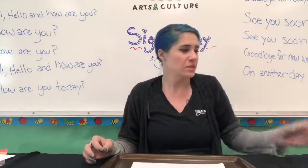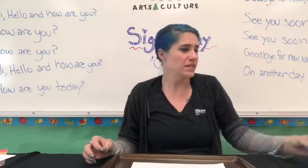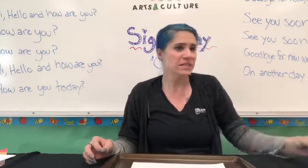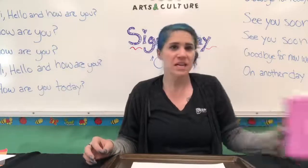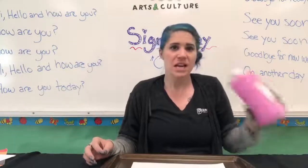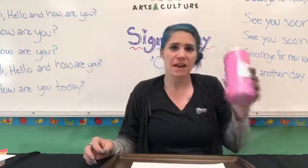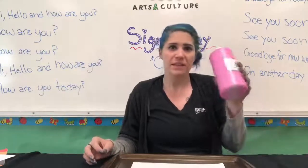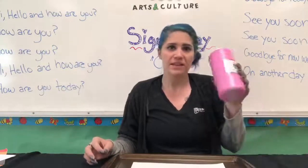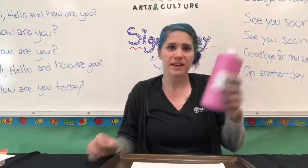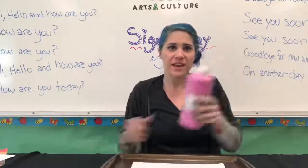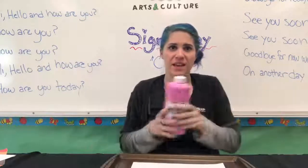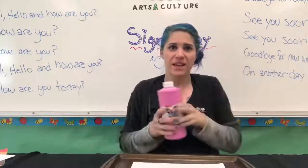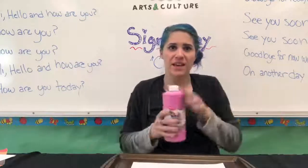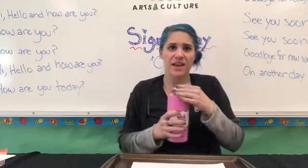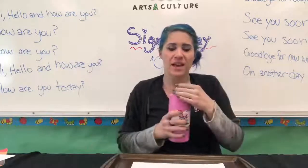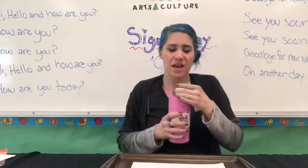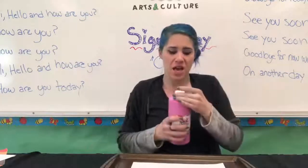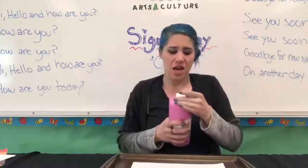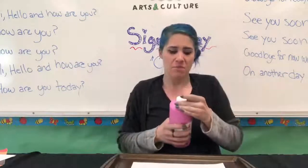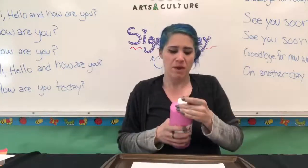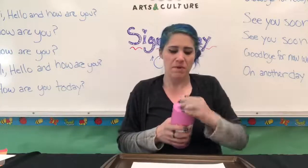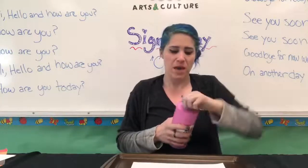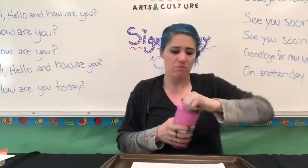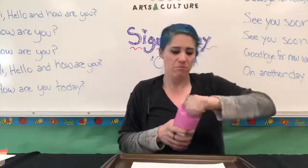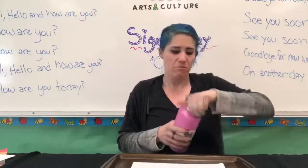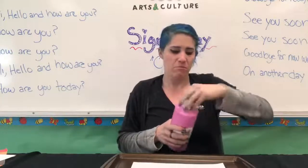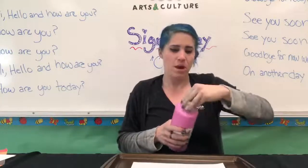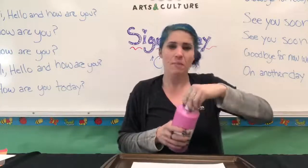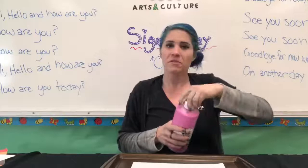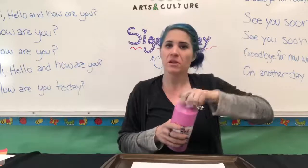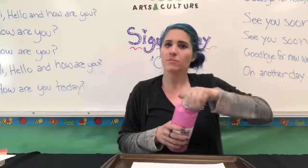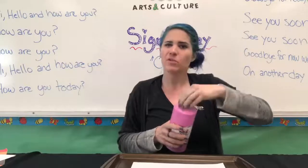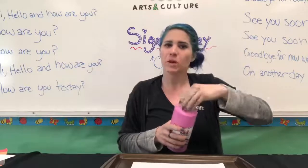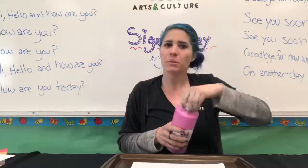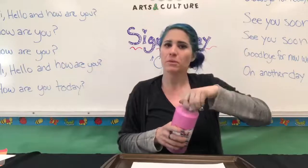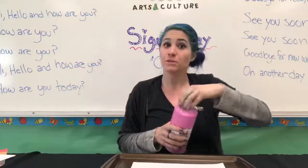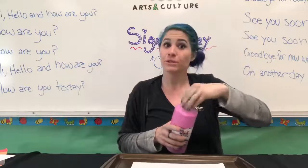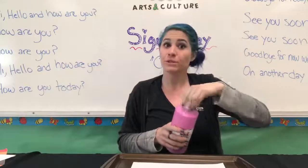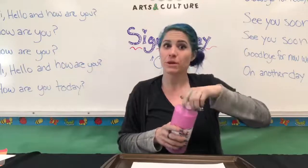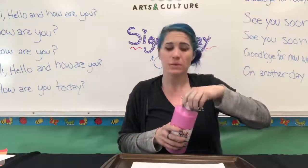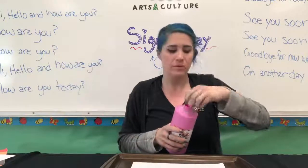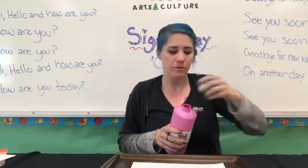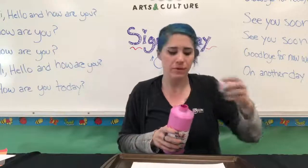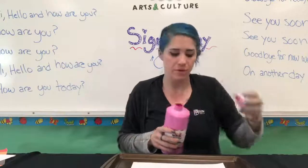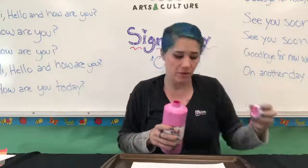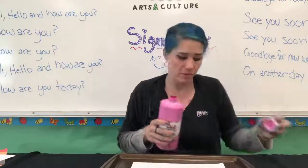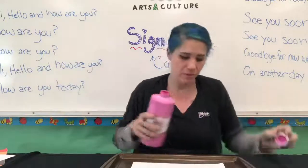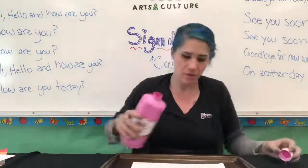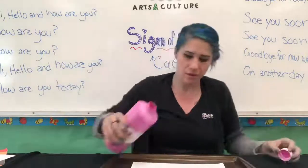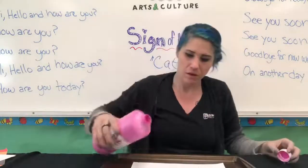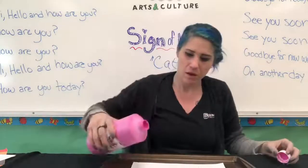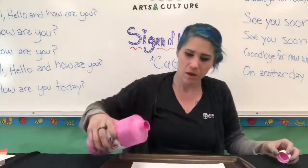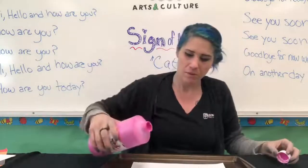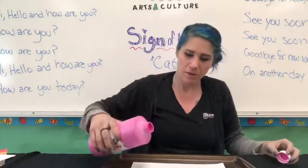is, I'm gonna take my paint, and I'm just gonna do a couple different drops. So let's see. I'm gonna